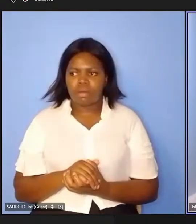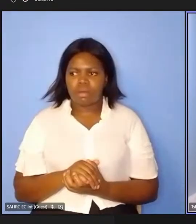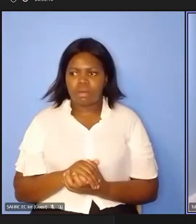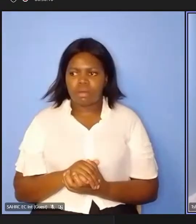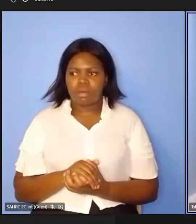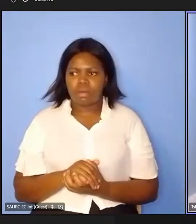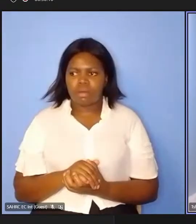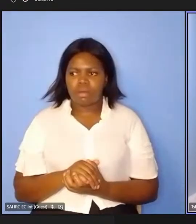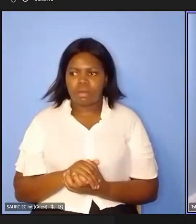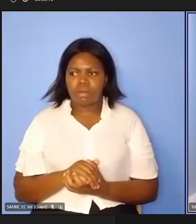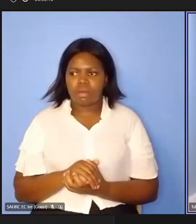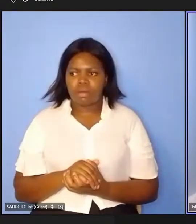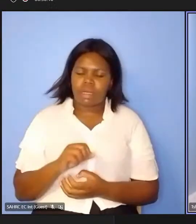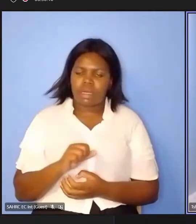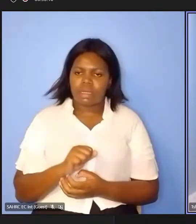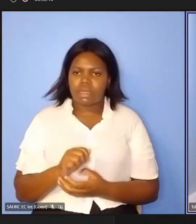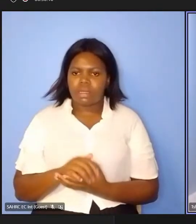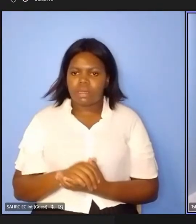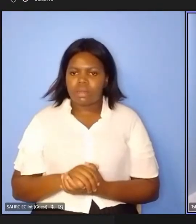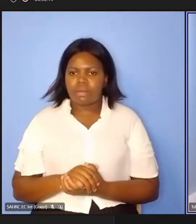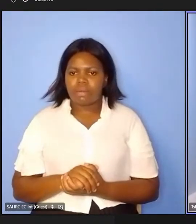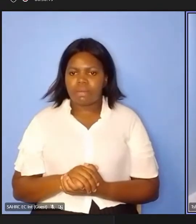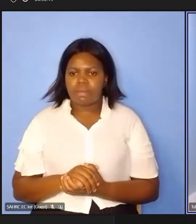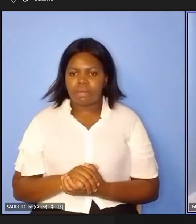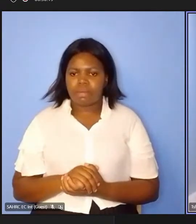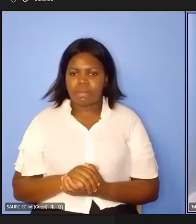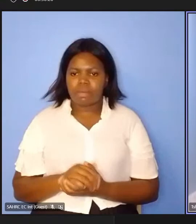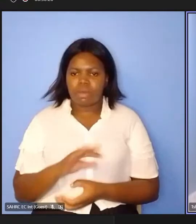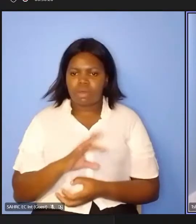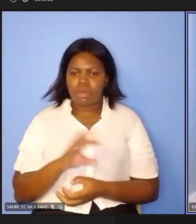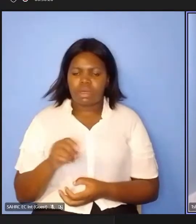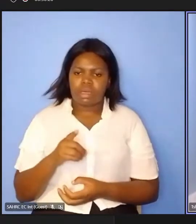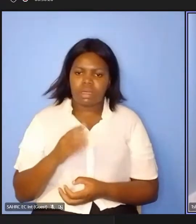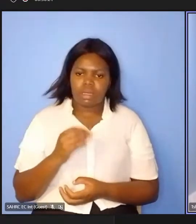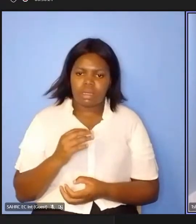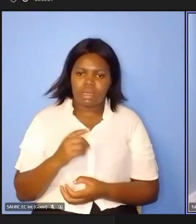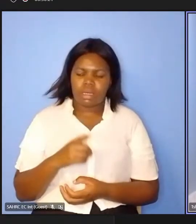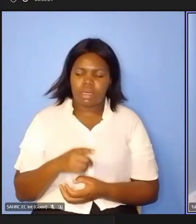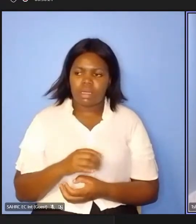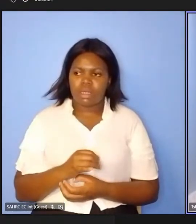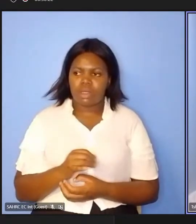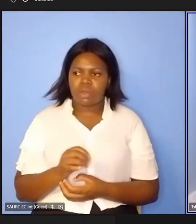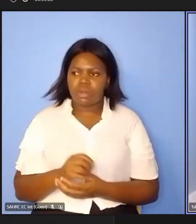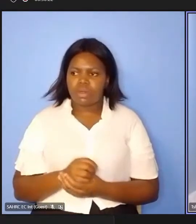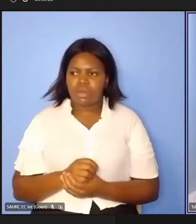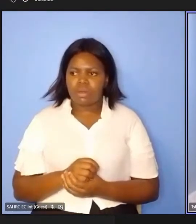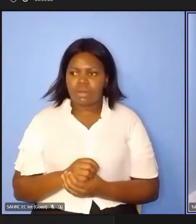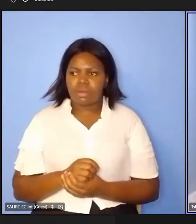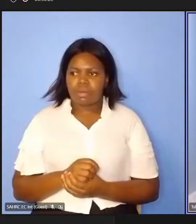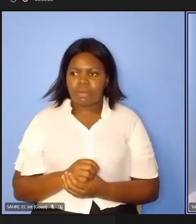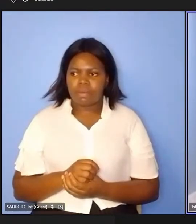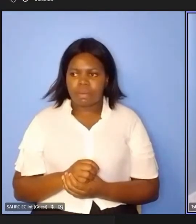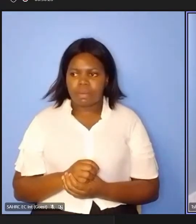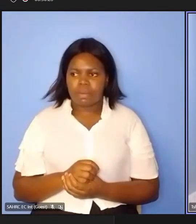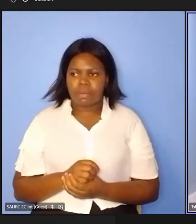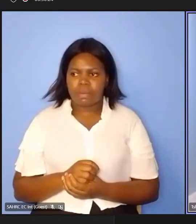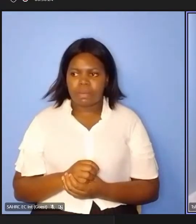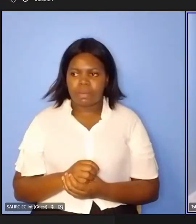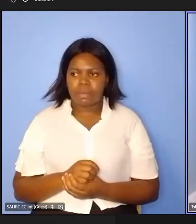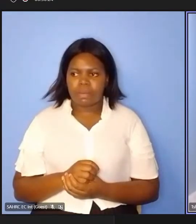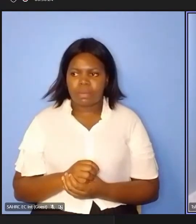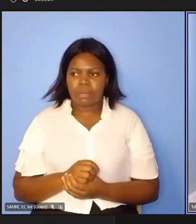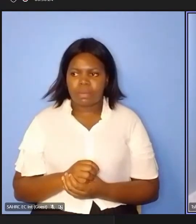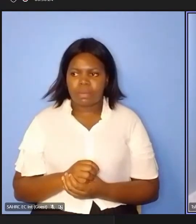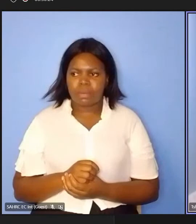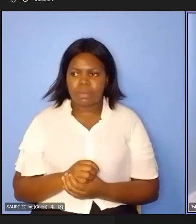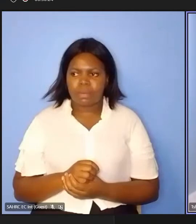PAPUDA addresses. I think everything we've spoken about our constitution addresses. But I do think in a society and in a context